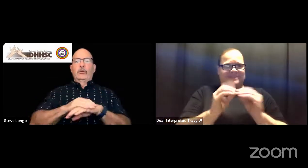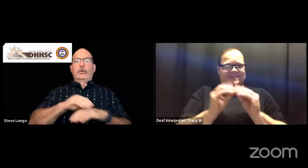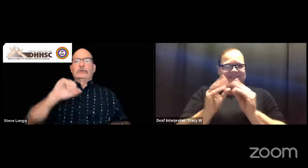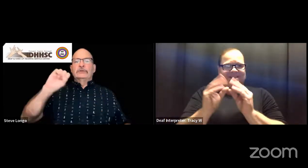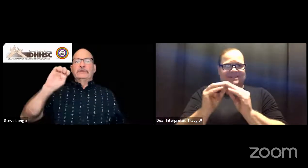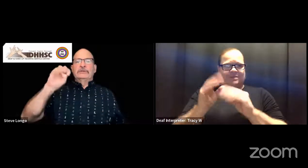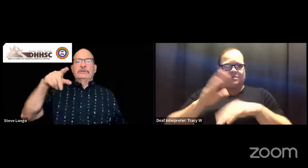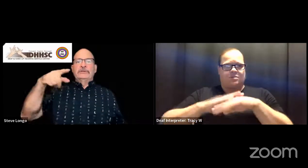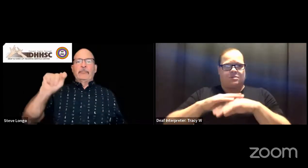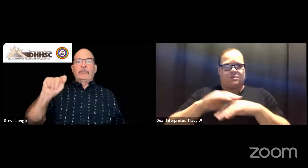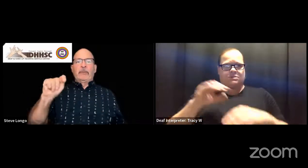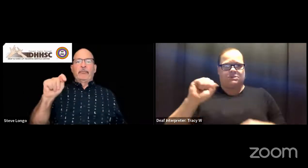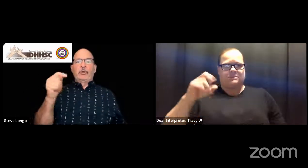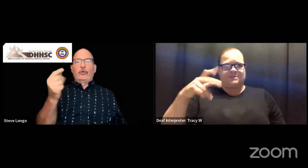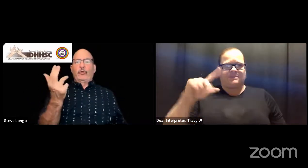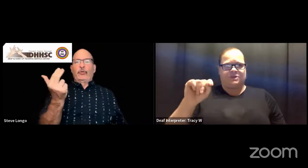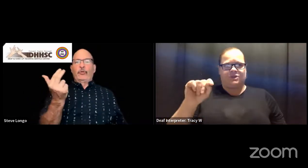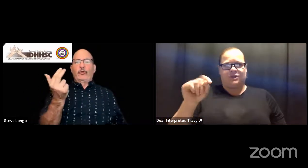We will now